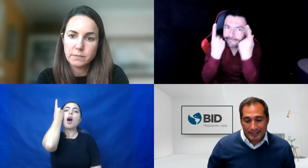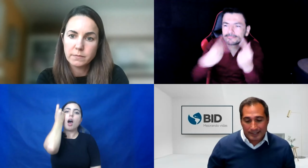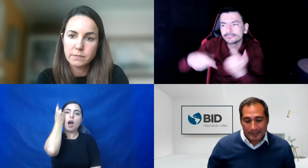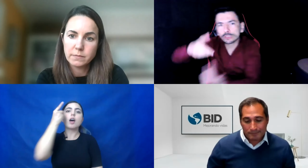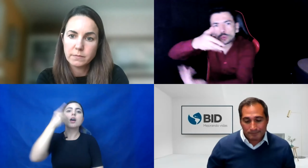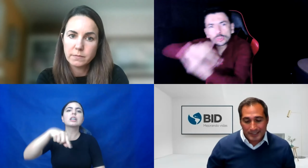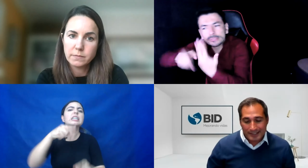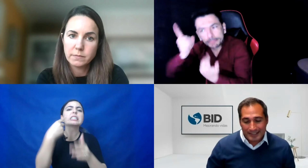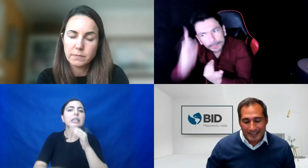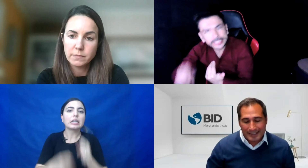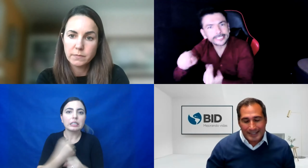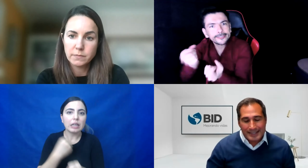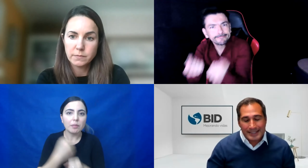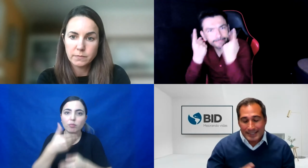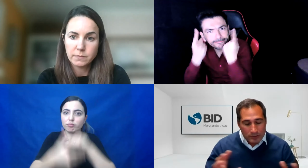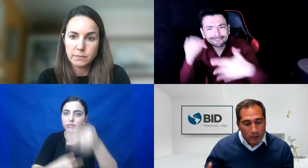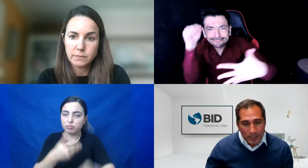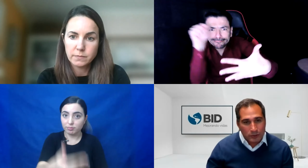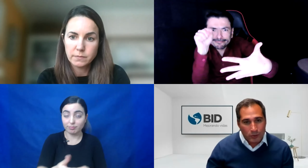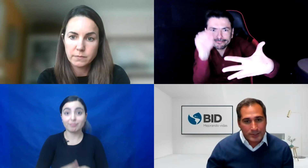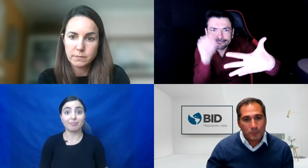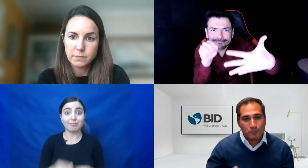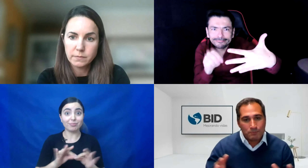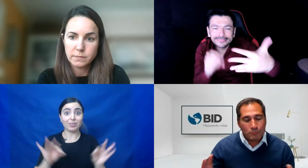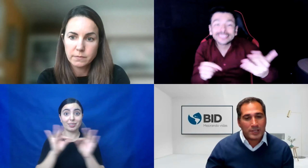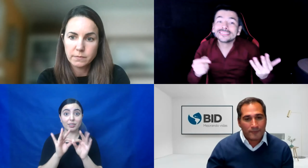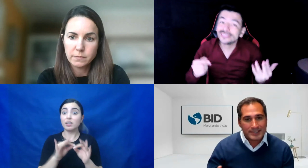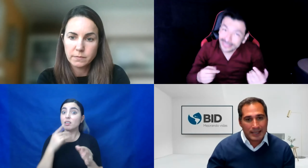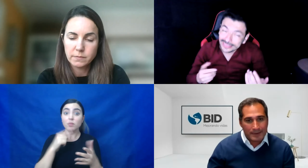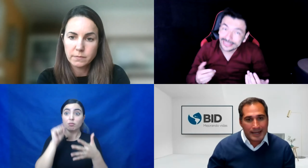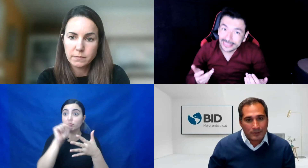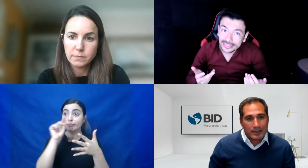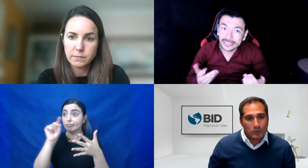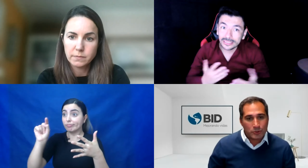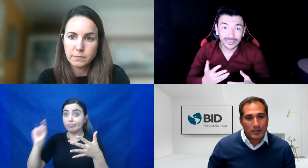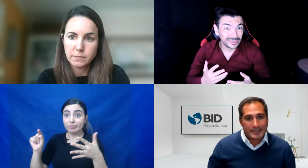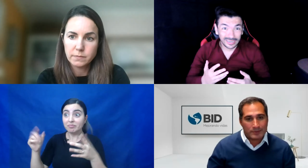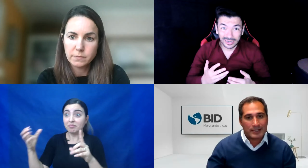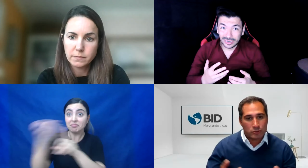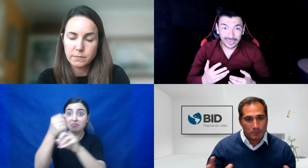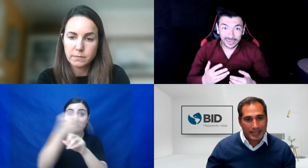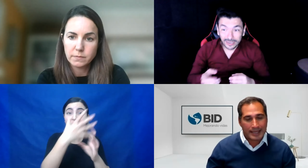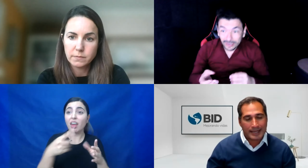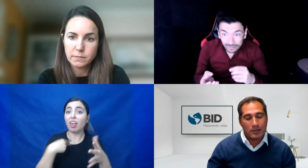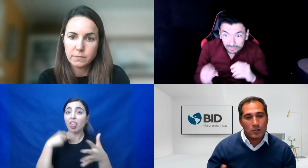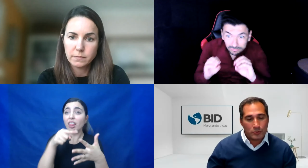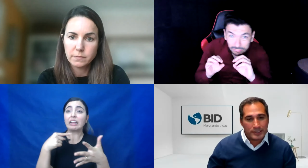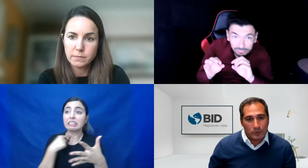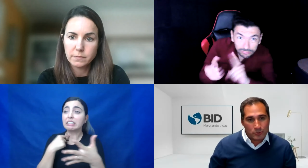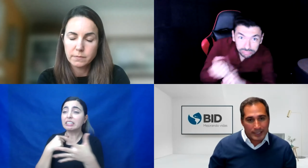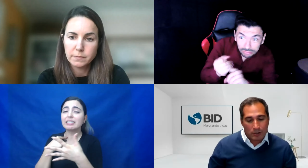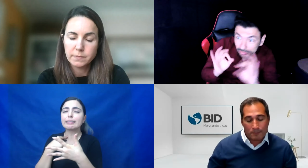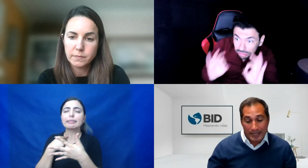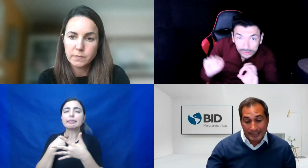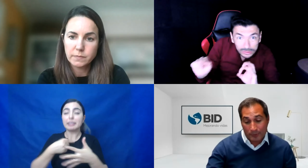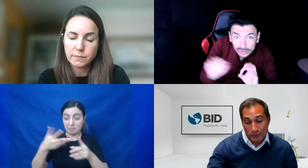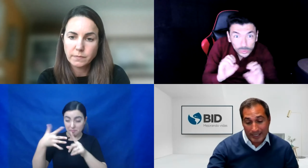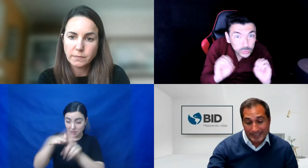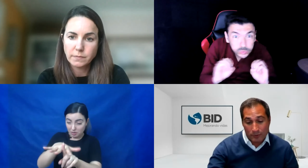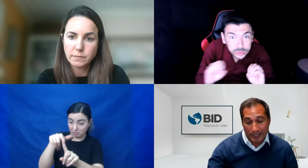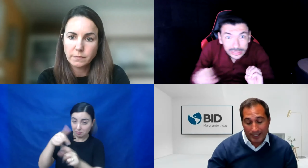understand the limitations that are being faced. And if we don't achieve all of that, it's very difficult to